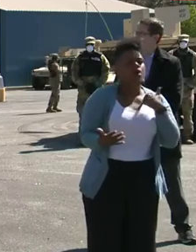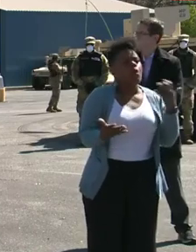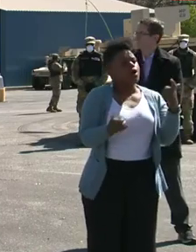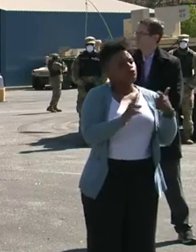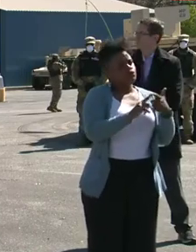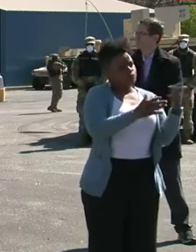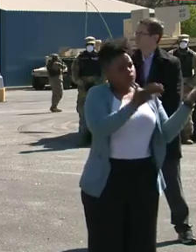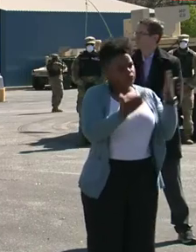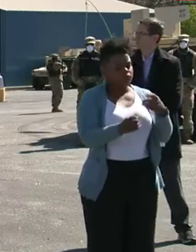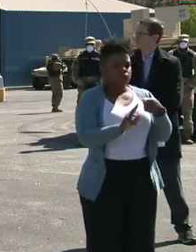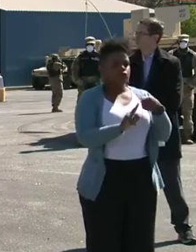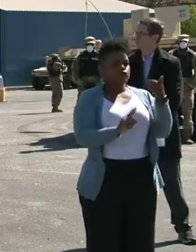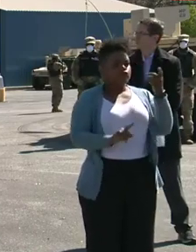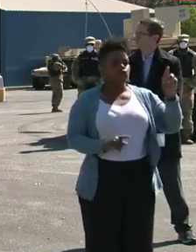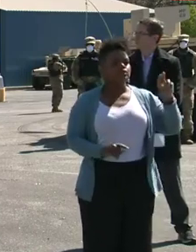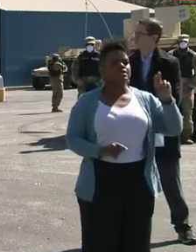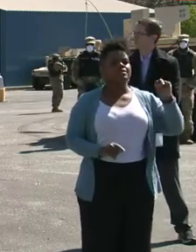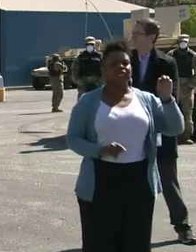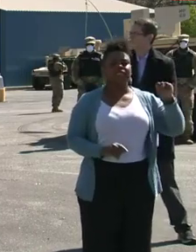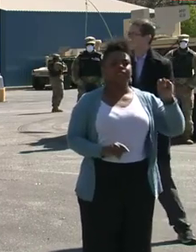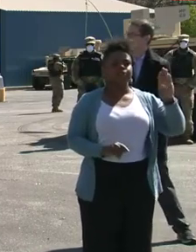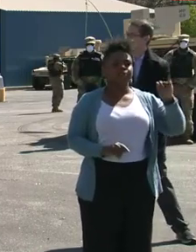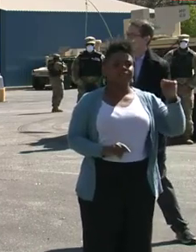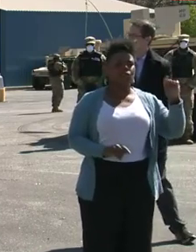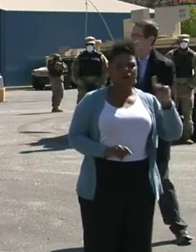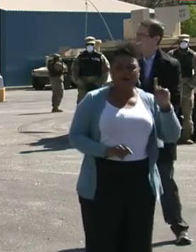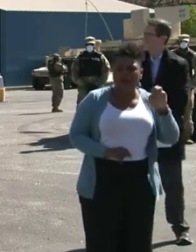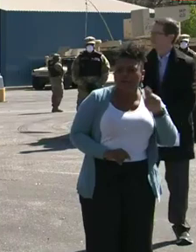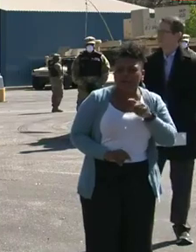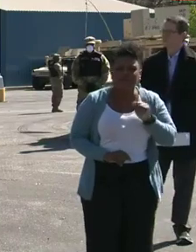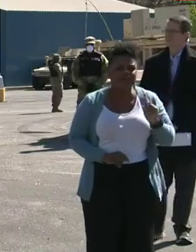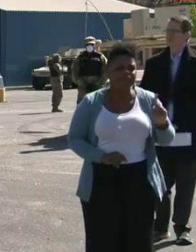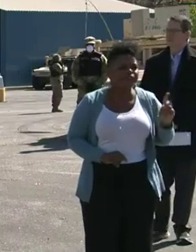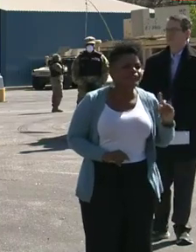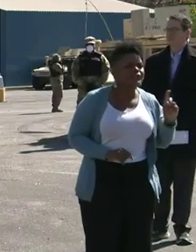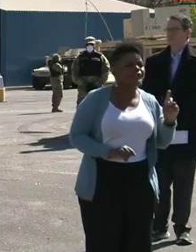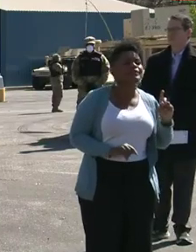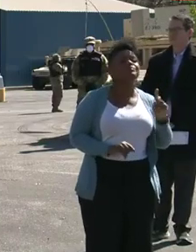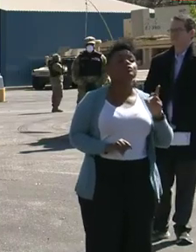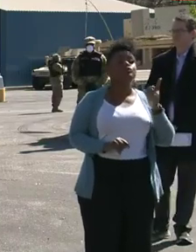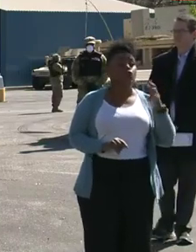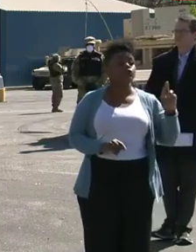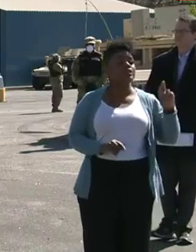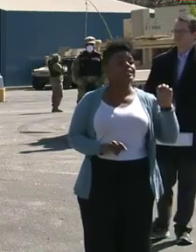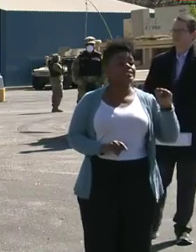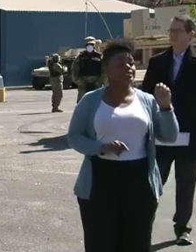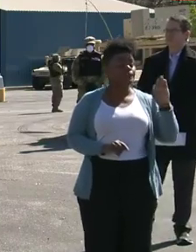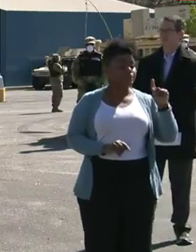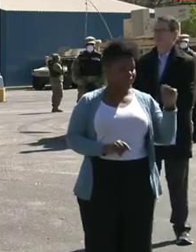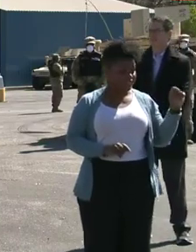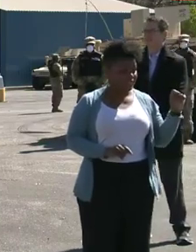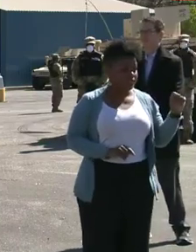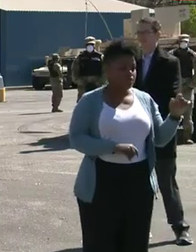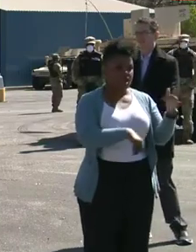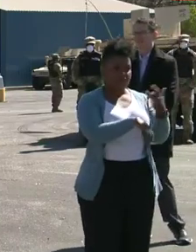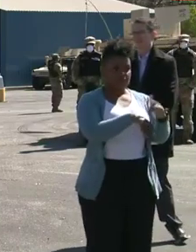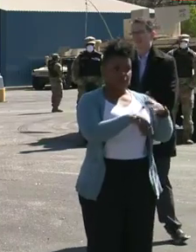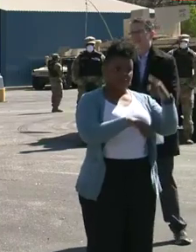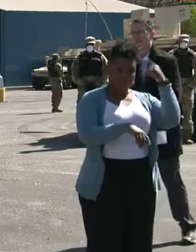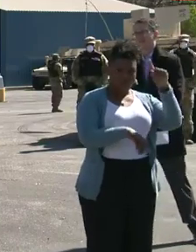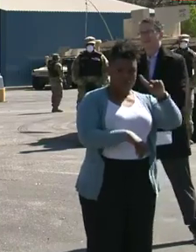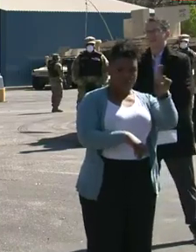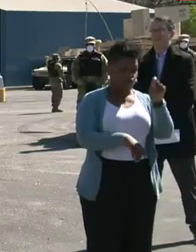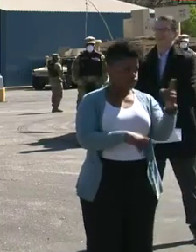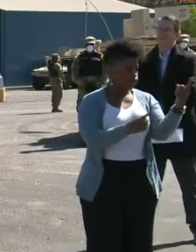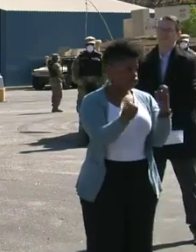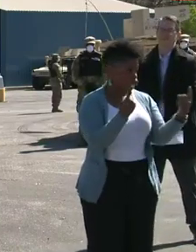Nesbitt. Where's Dr. Nesbitt? Actually, Dr. Nesbitt will be available for questions. I want